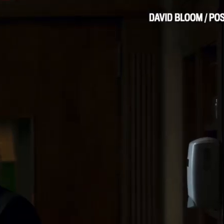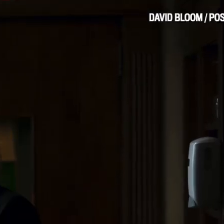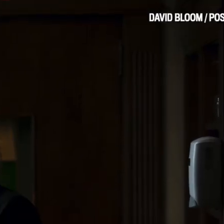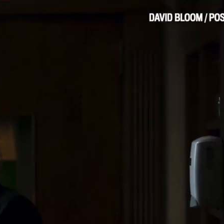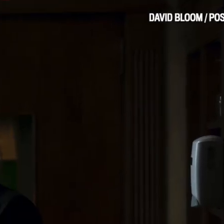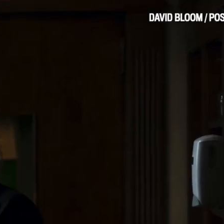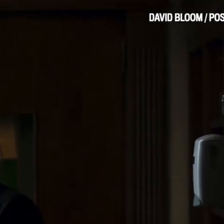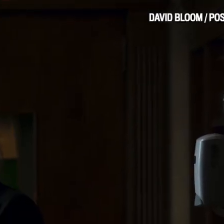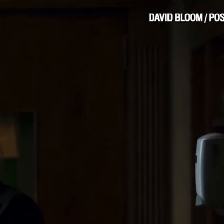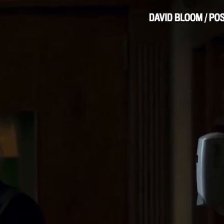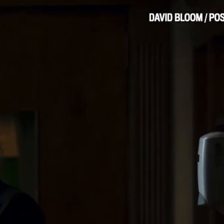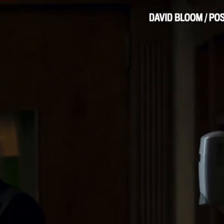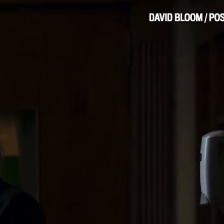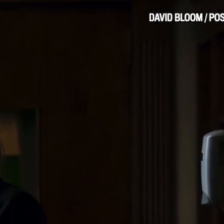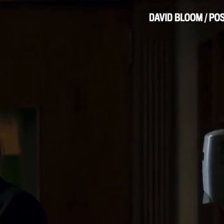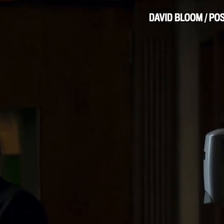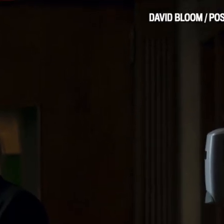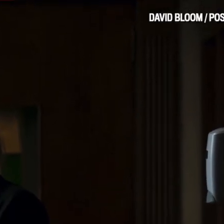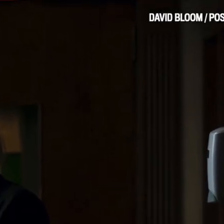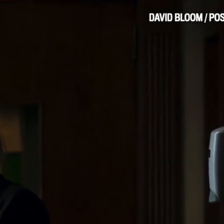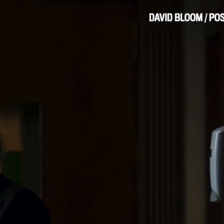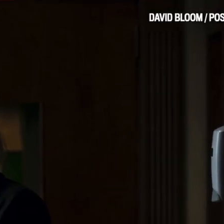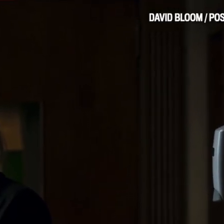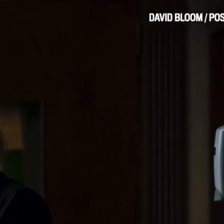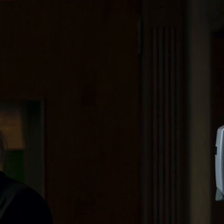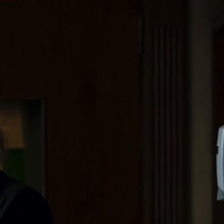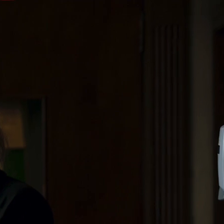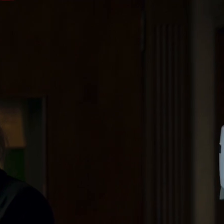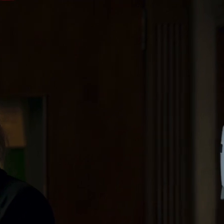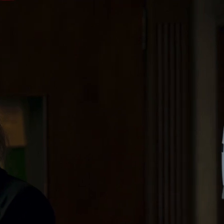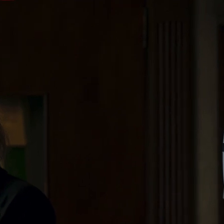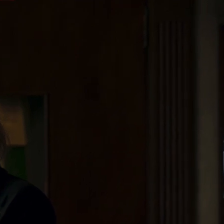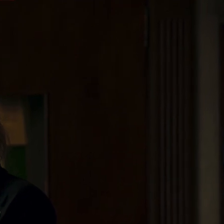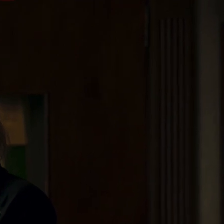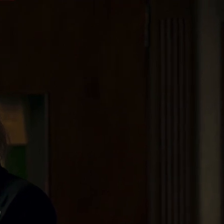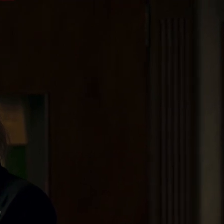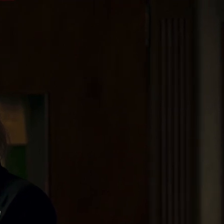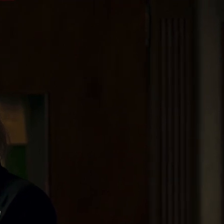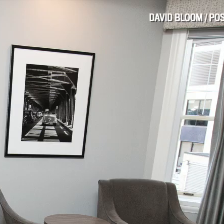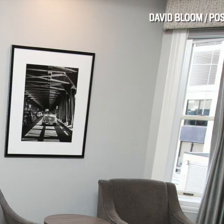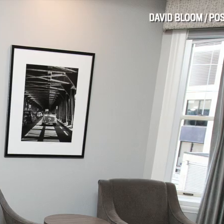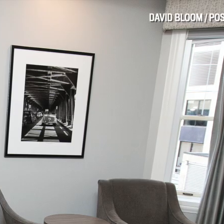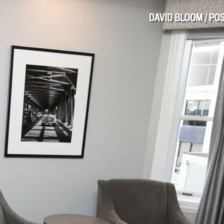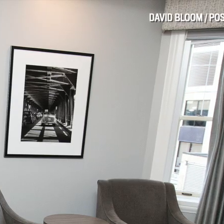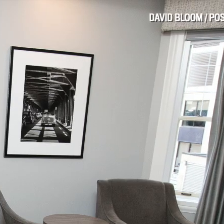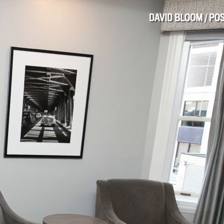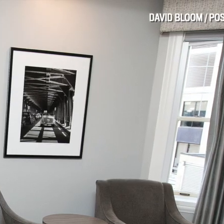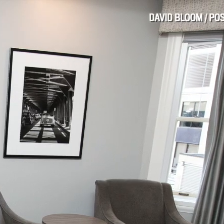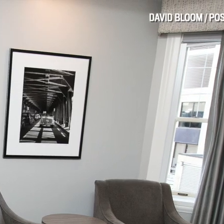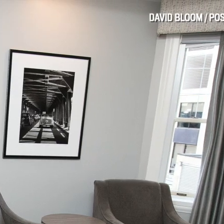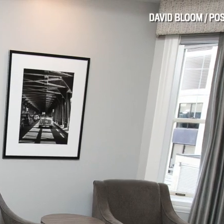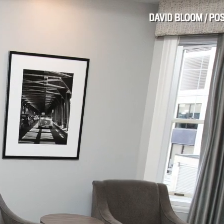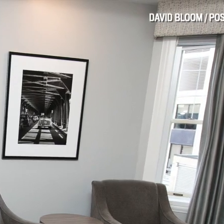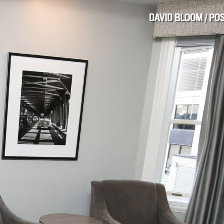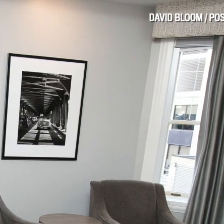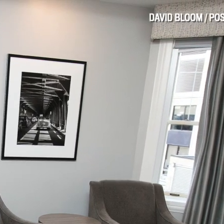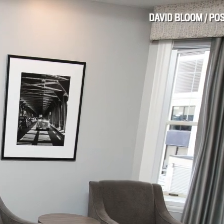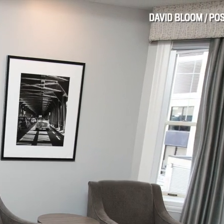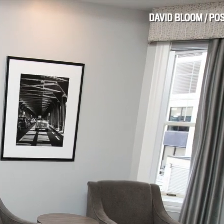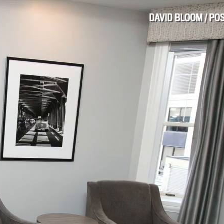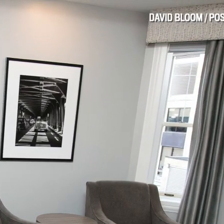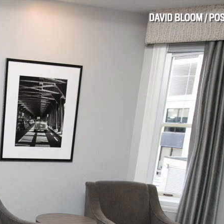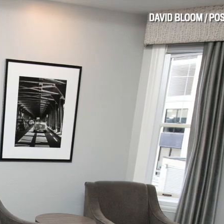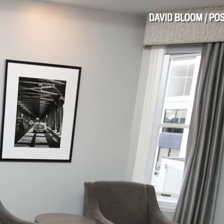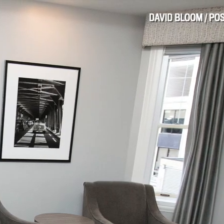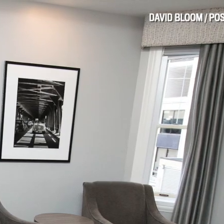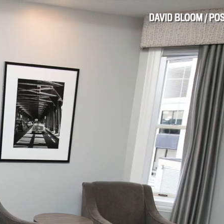But the difference in risk means that those particular individuals, again, there will be certain protocols for them to follow. But if there's no